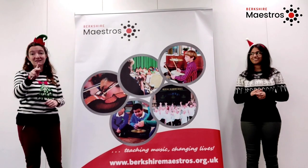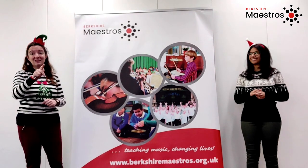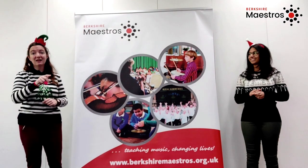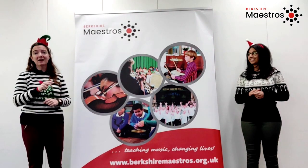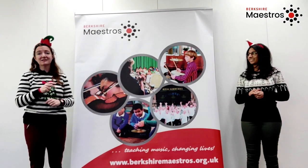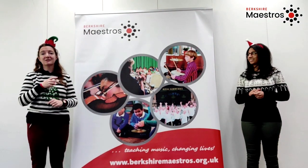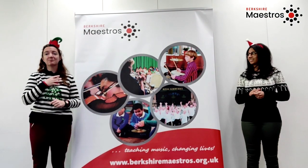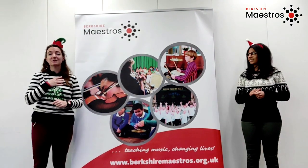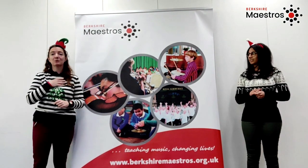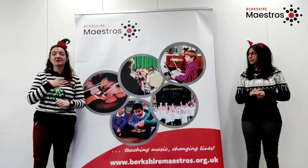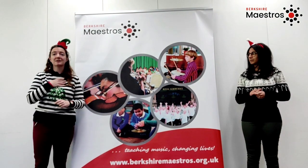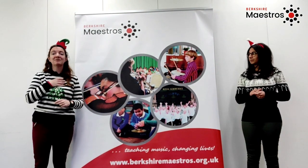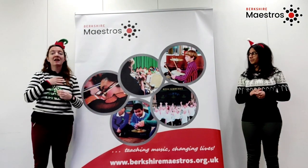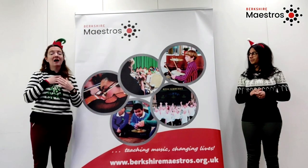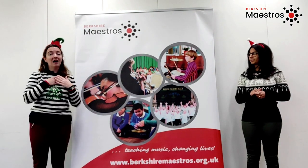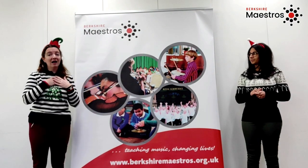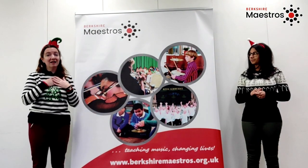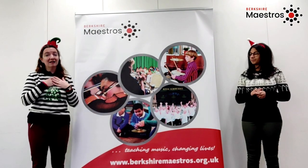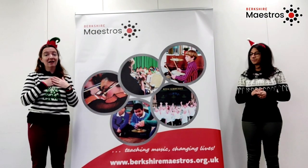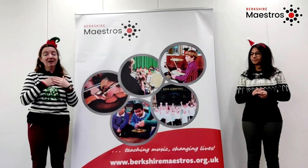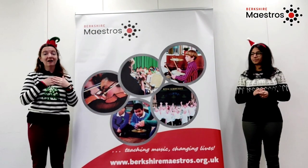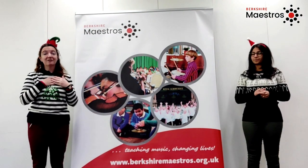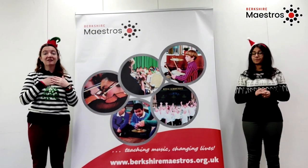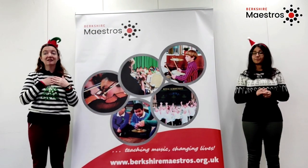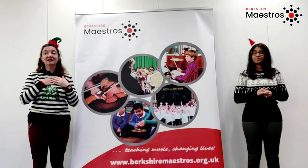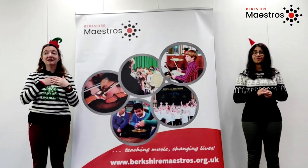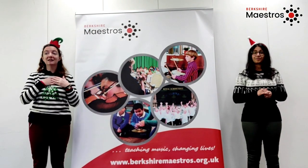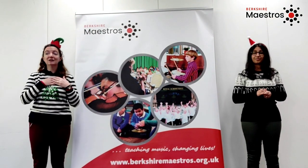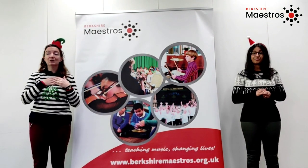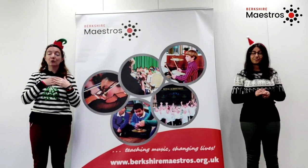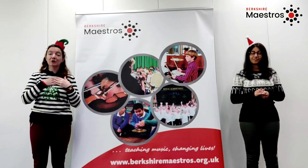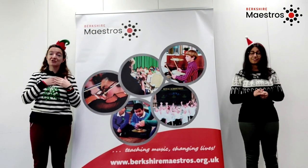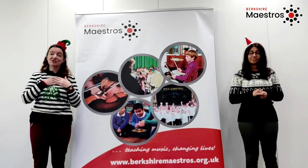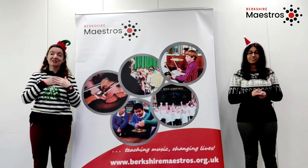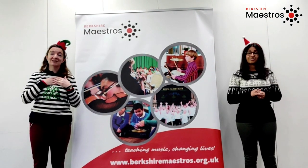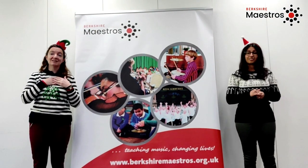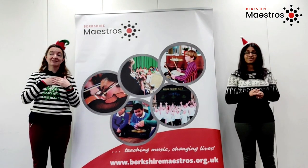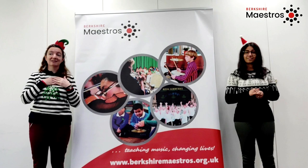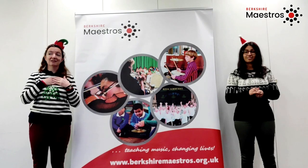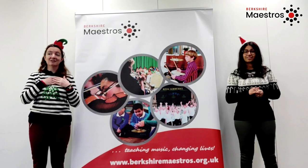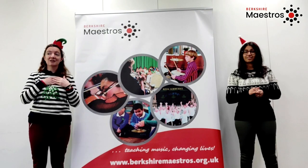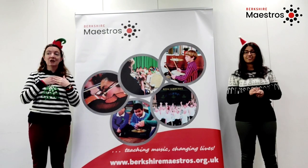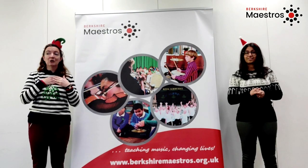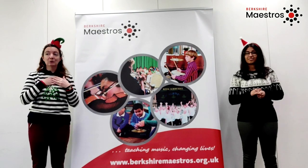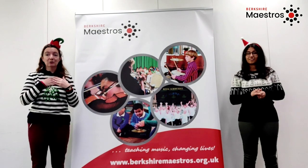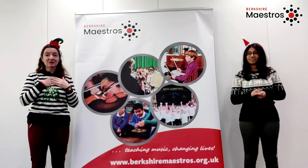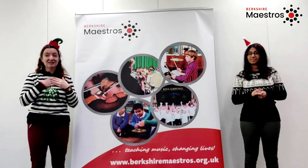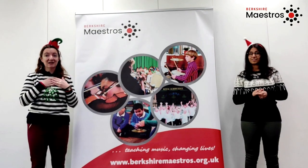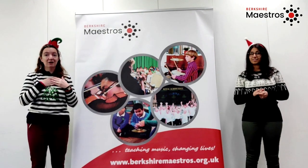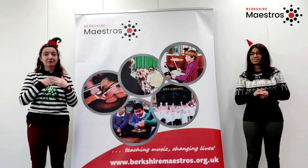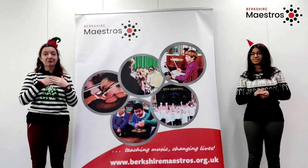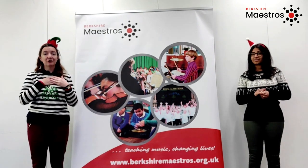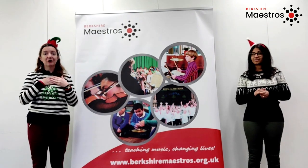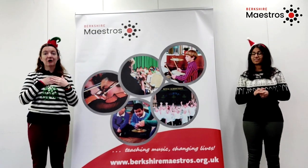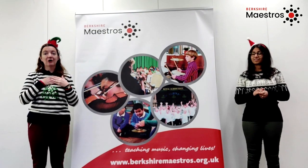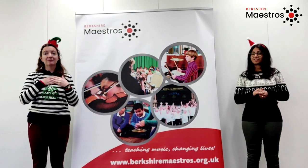Then the last little bit was, I love thee, Lord Jesus, look down from